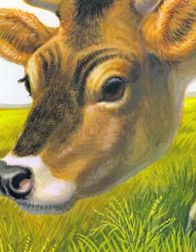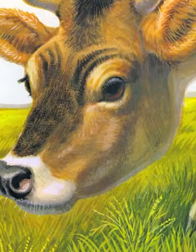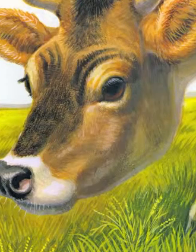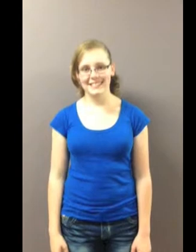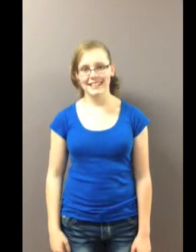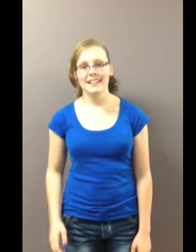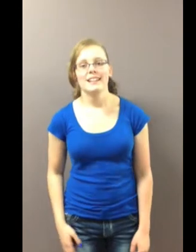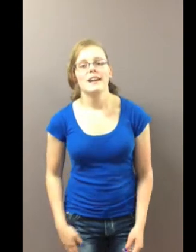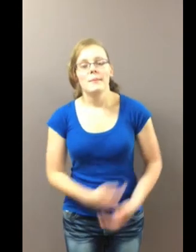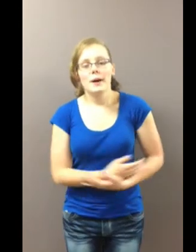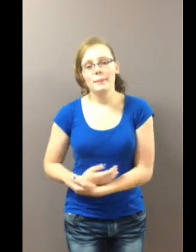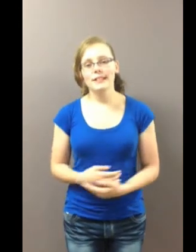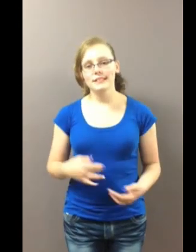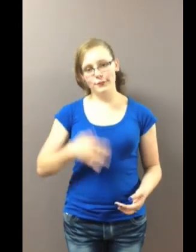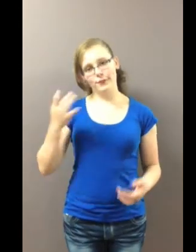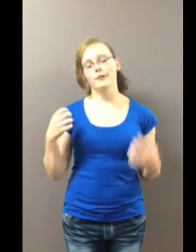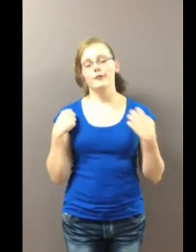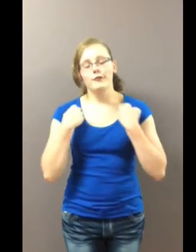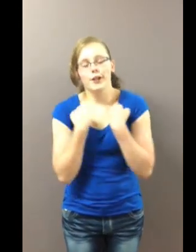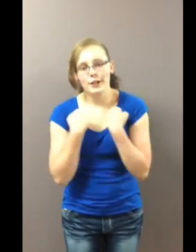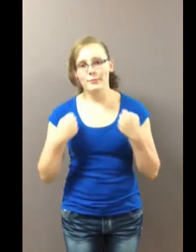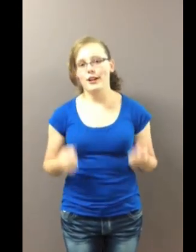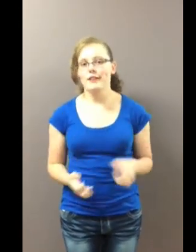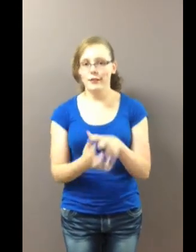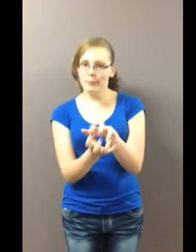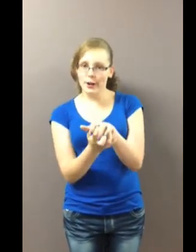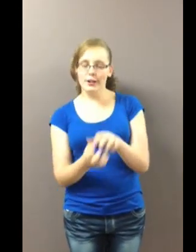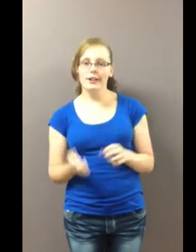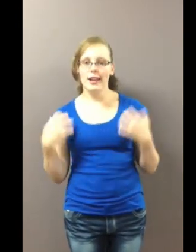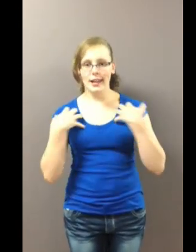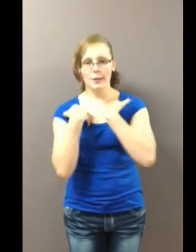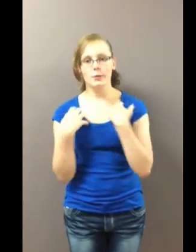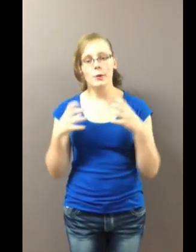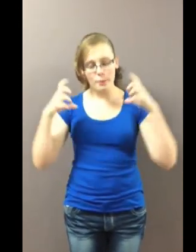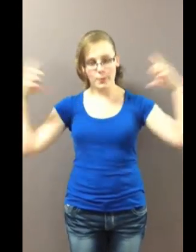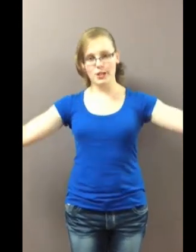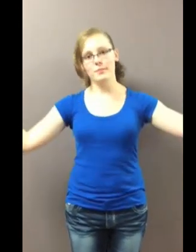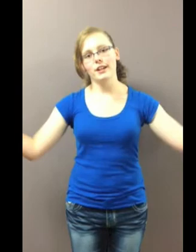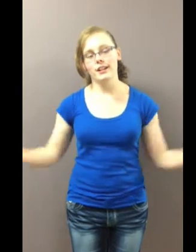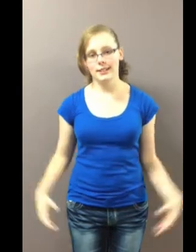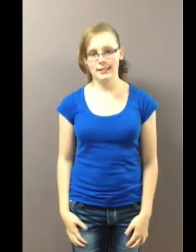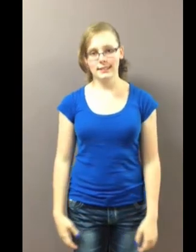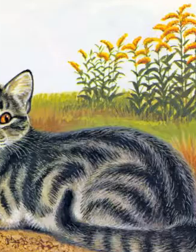. . . . . brave. They bark at animals much bigger than they are.